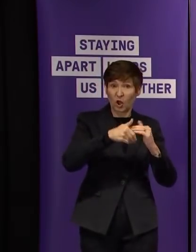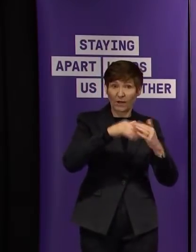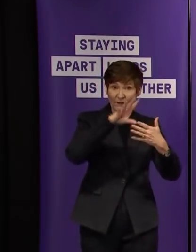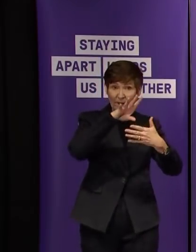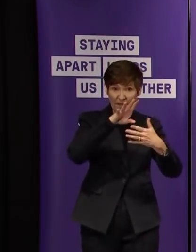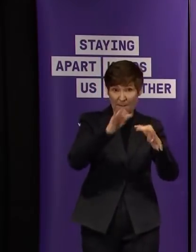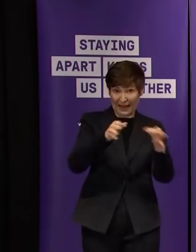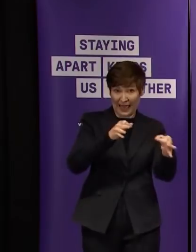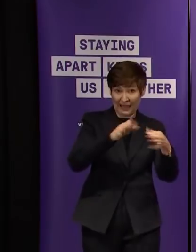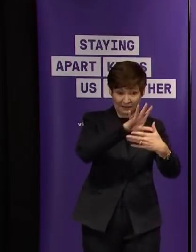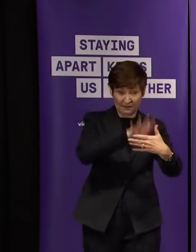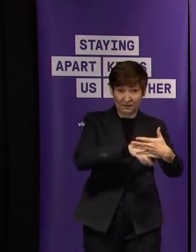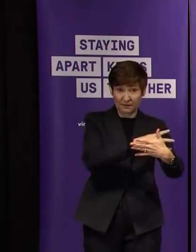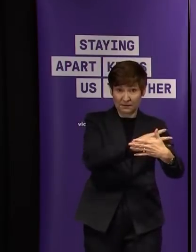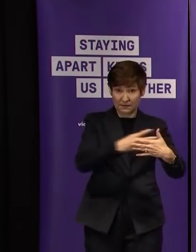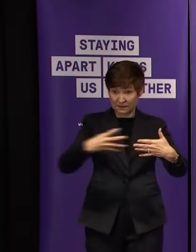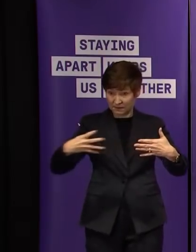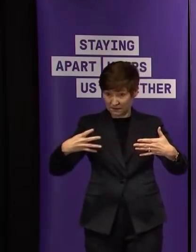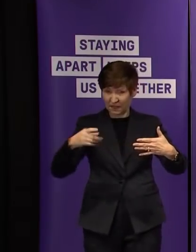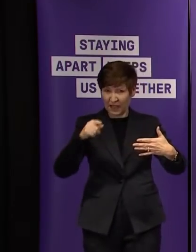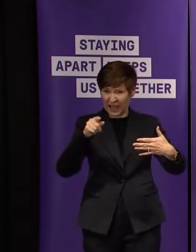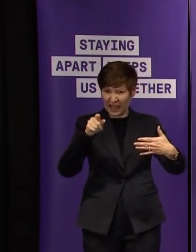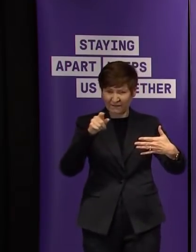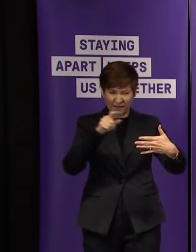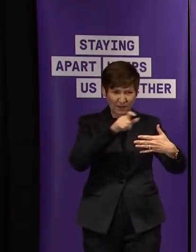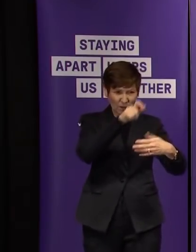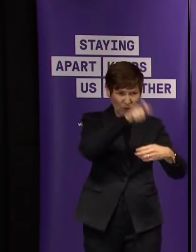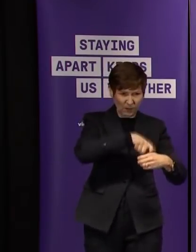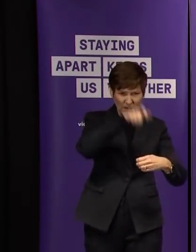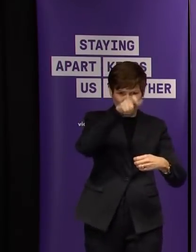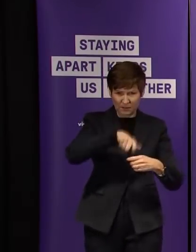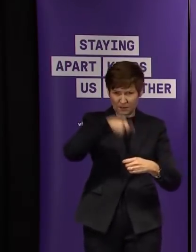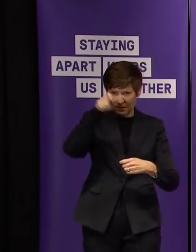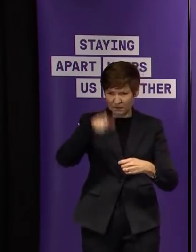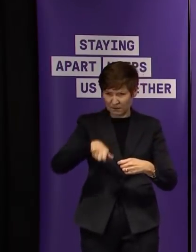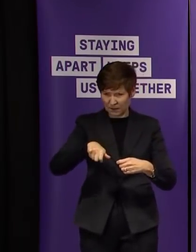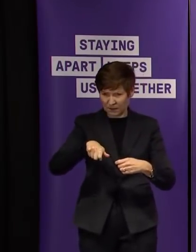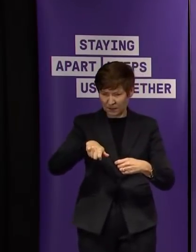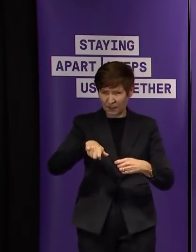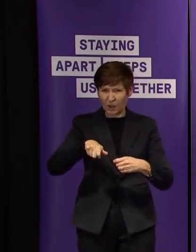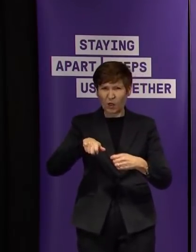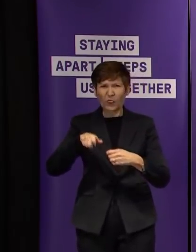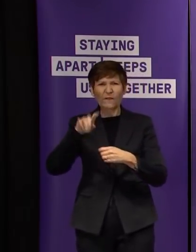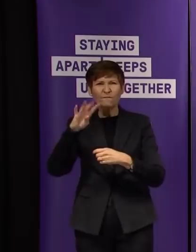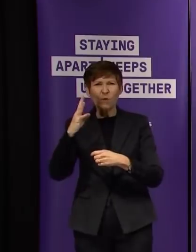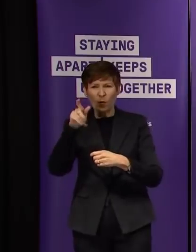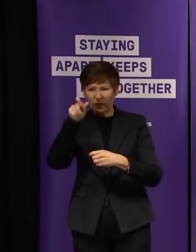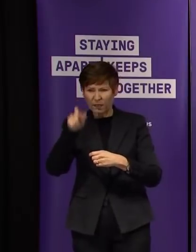date, we will reassess as appropriate. Look, I think we'll get there.